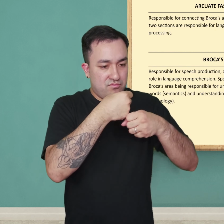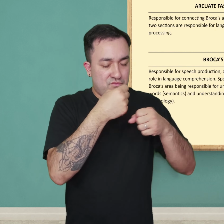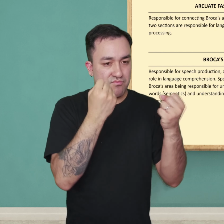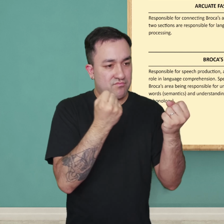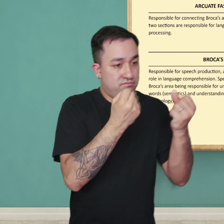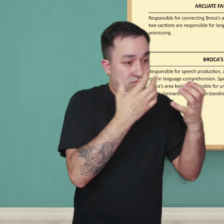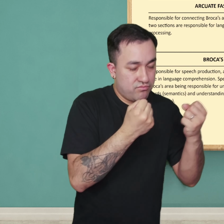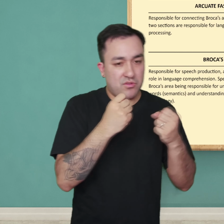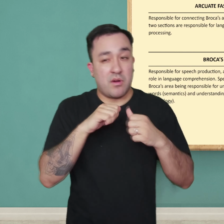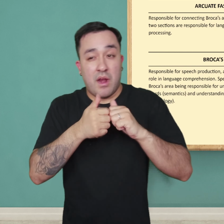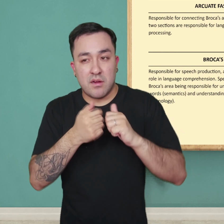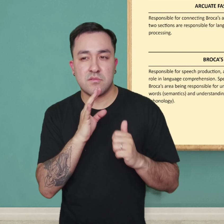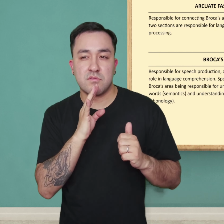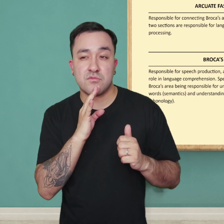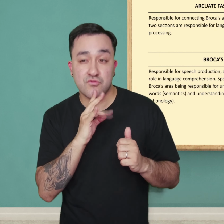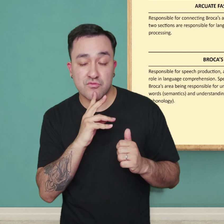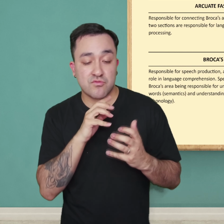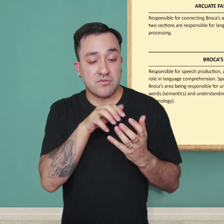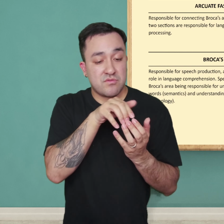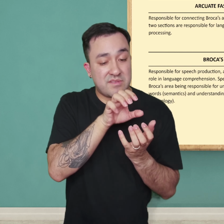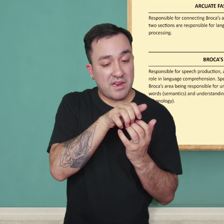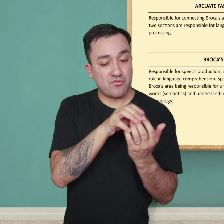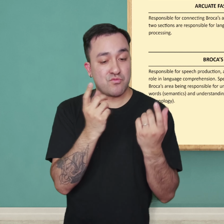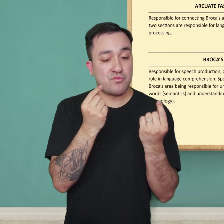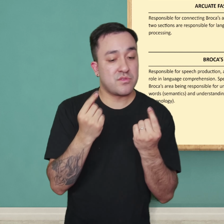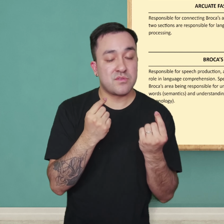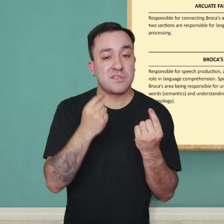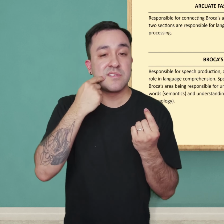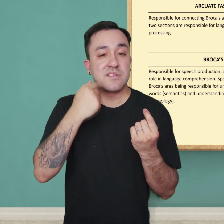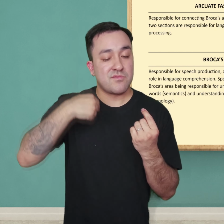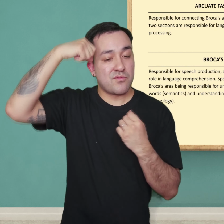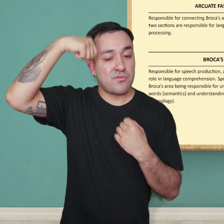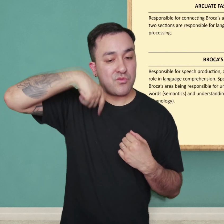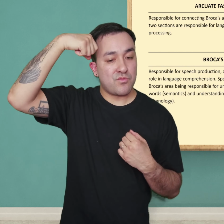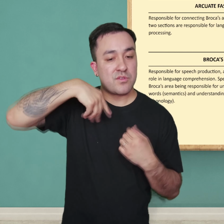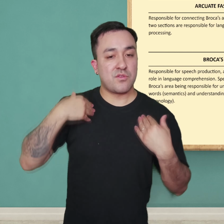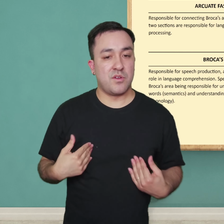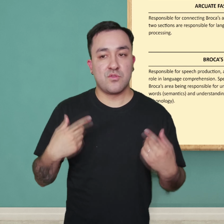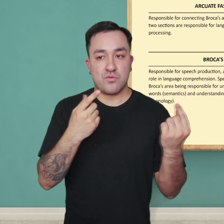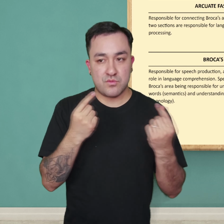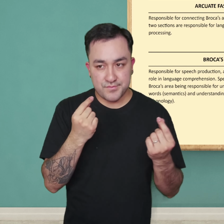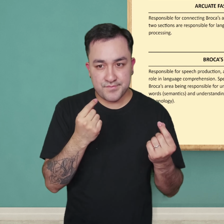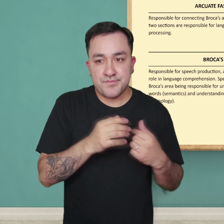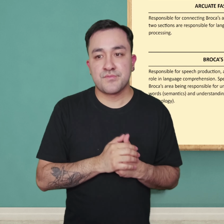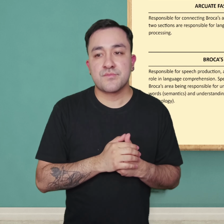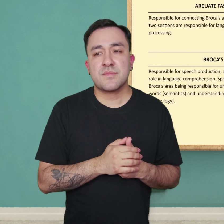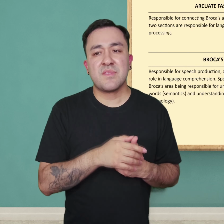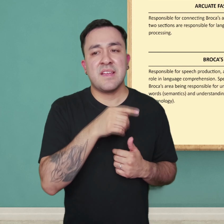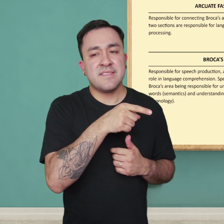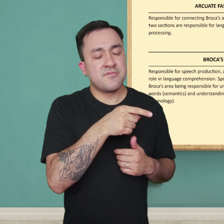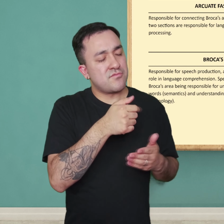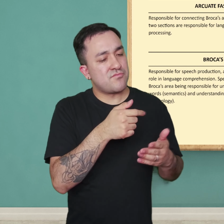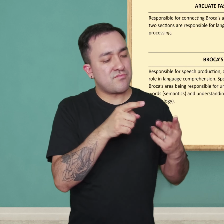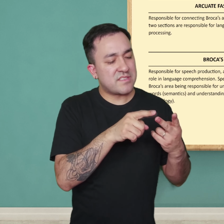The Broca's area is responsible for speech production as it holds the information on how to produce the phonemes of the languages known.